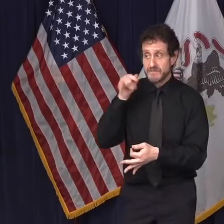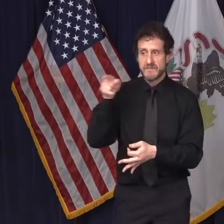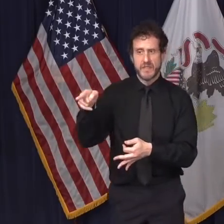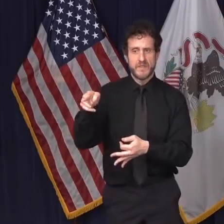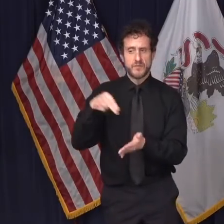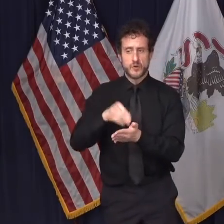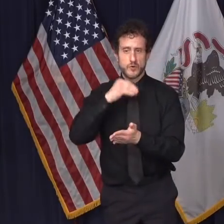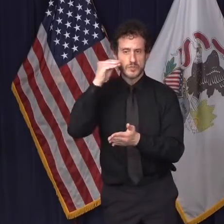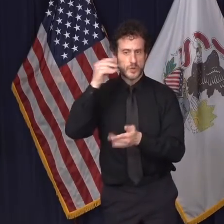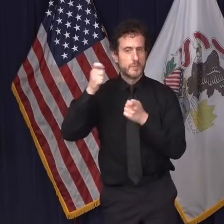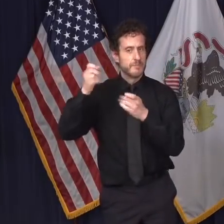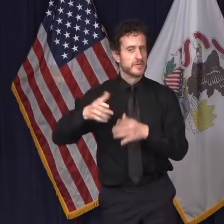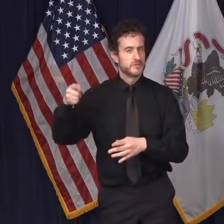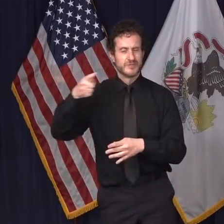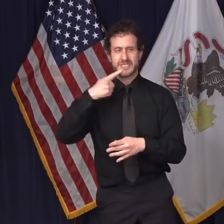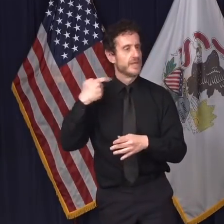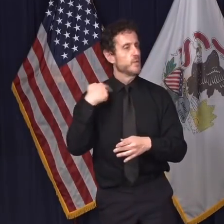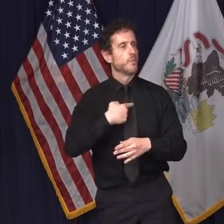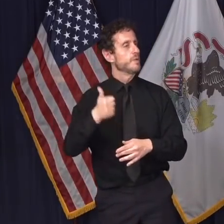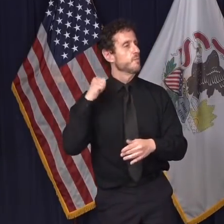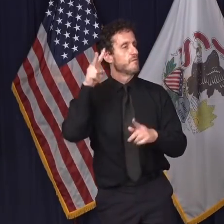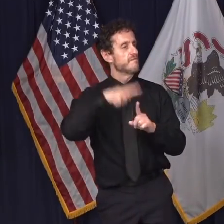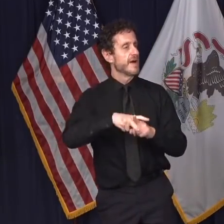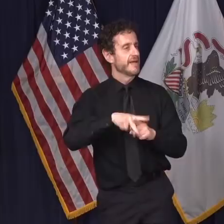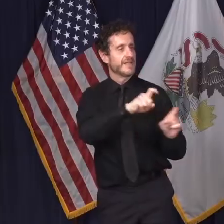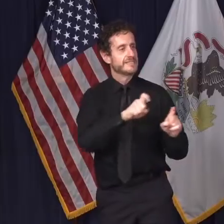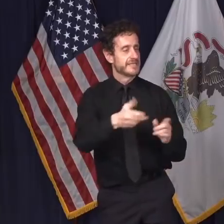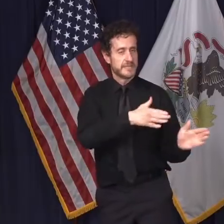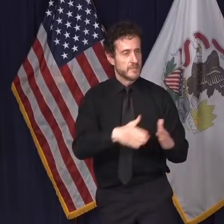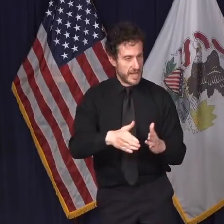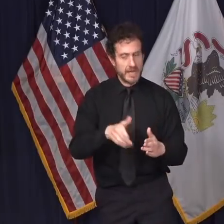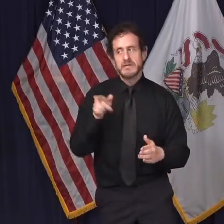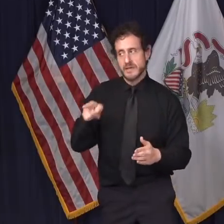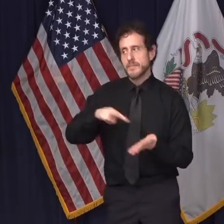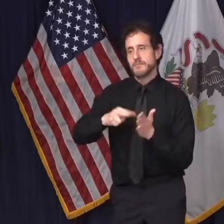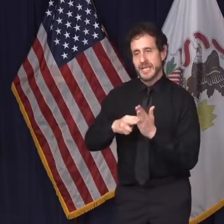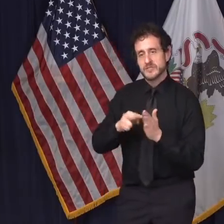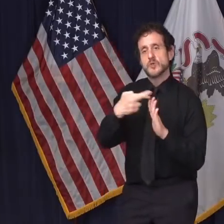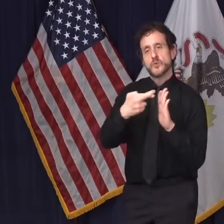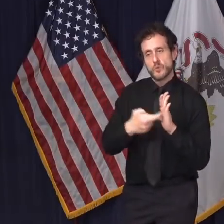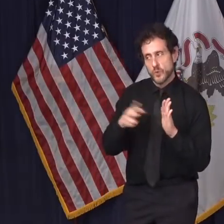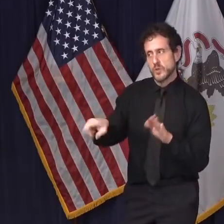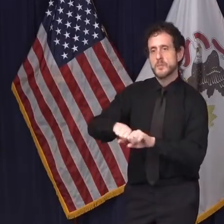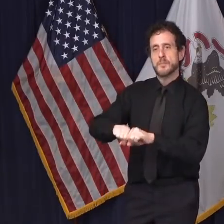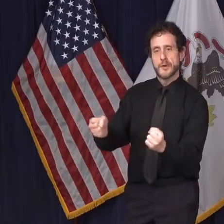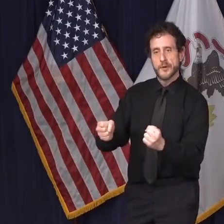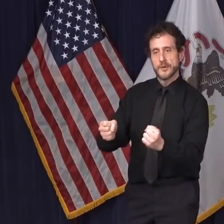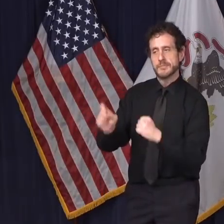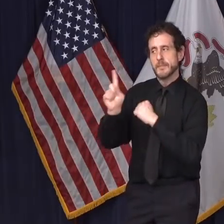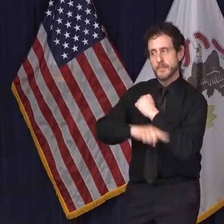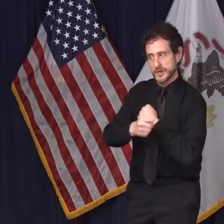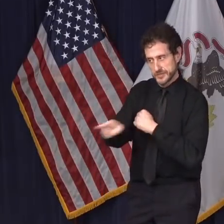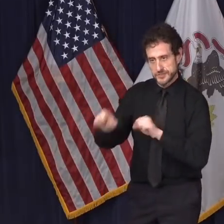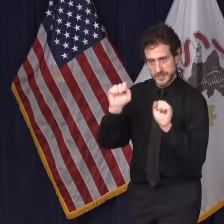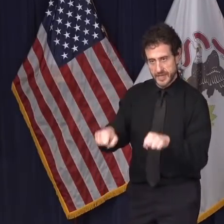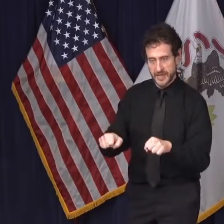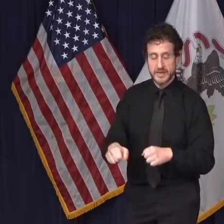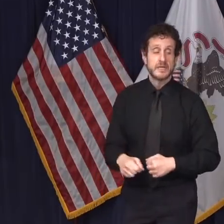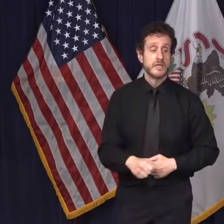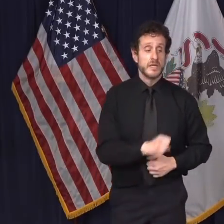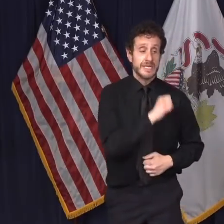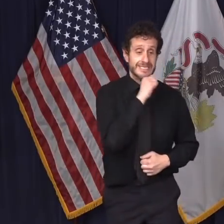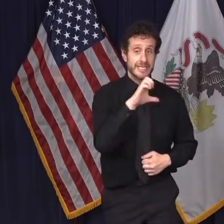plan will be found in violation of the rule. The challenge of protecting elderly Illinoisans who live in congregate